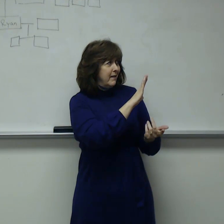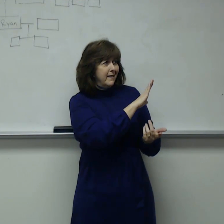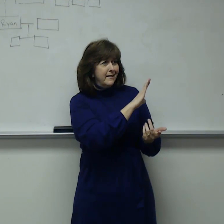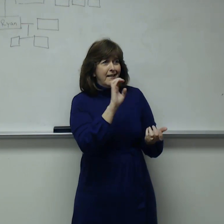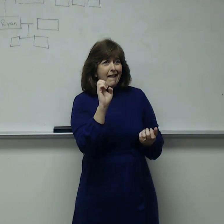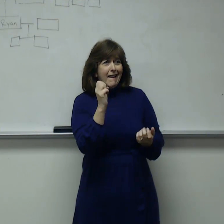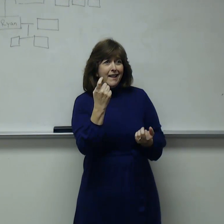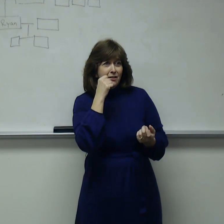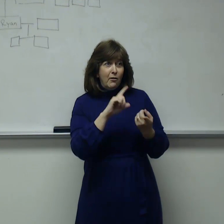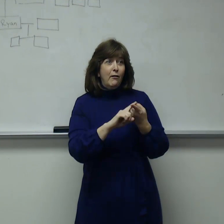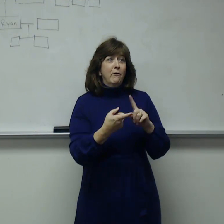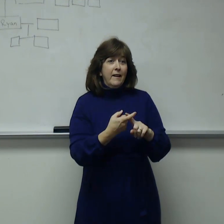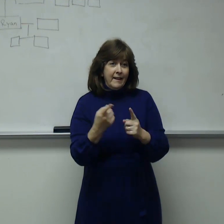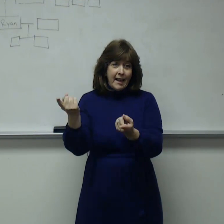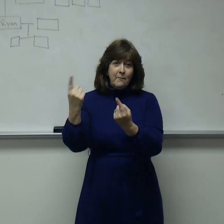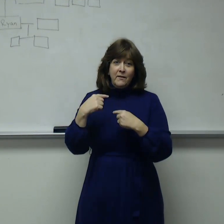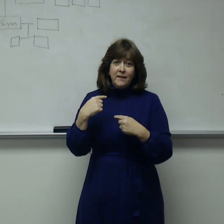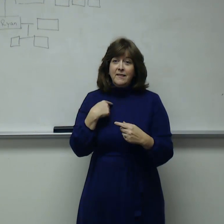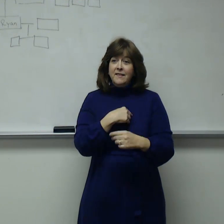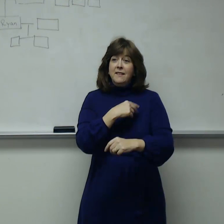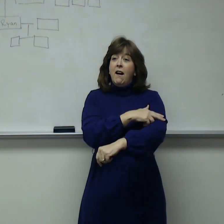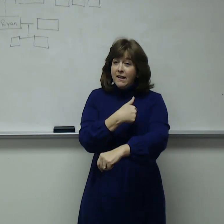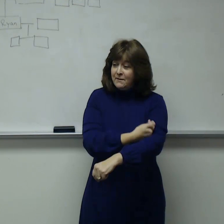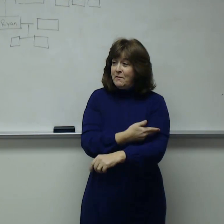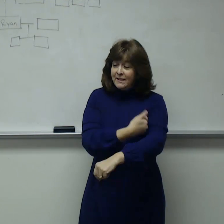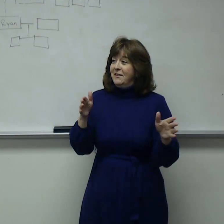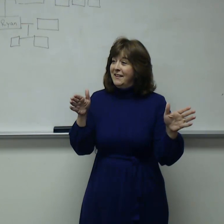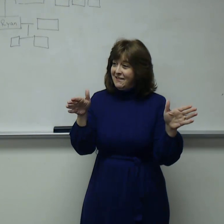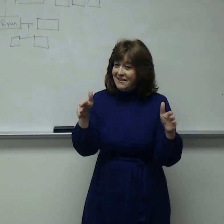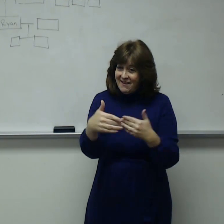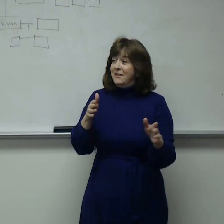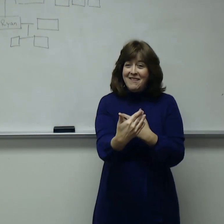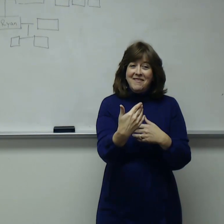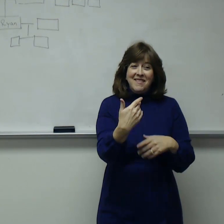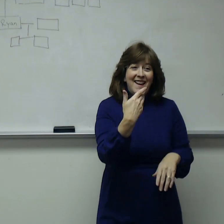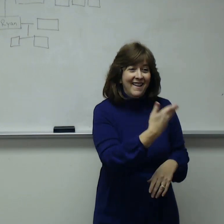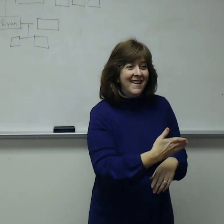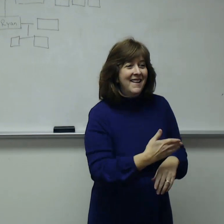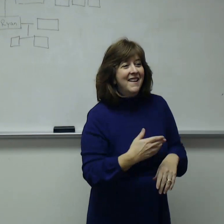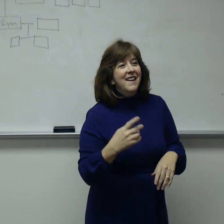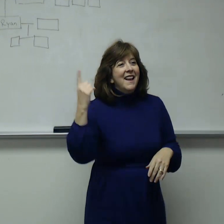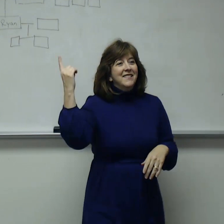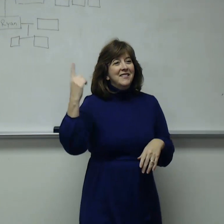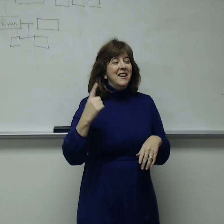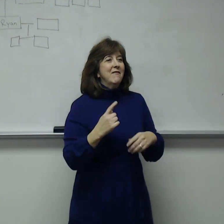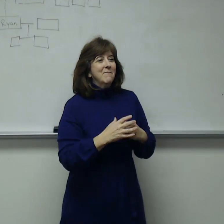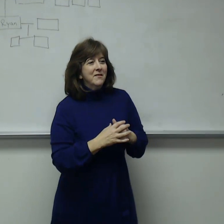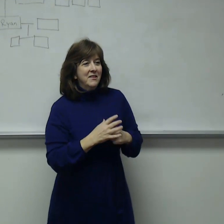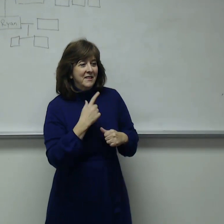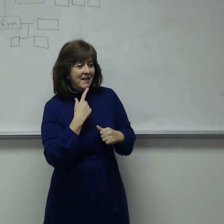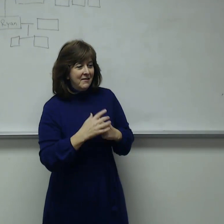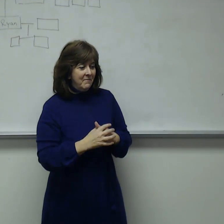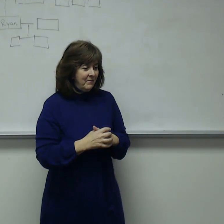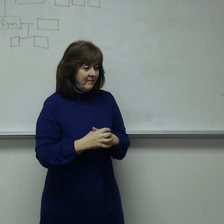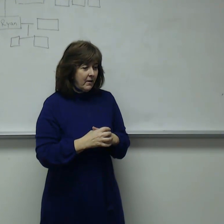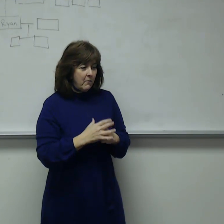his ex-girlfriend came to visit us in the hospital while we were there, and she came up and she said, "Well,